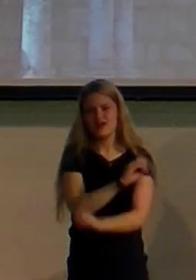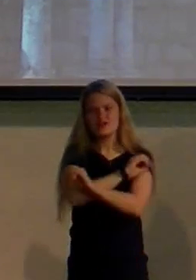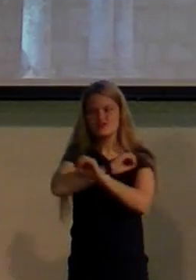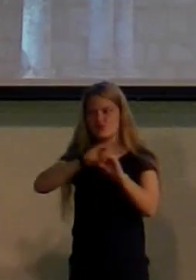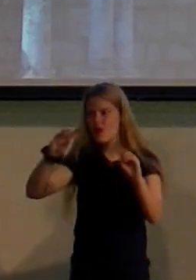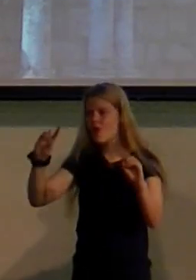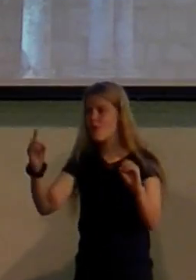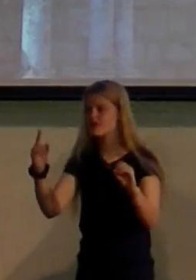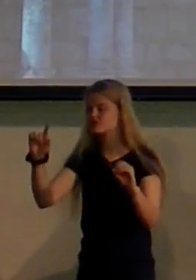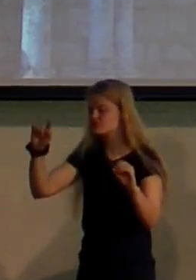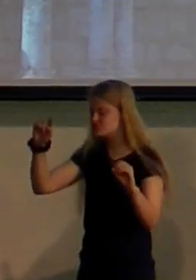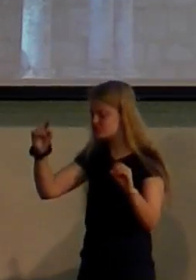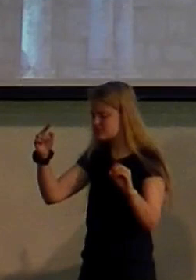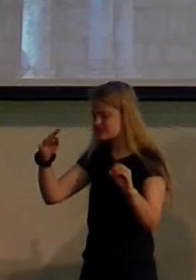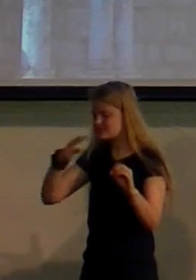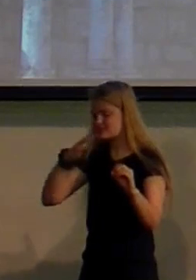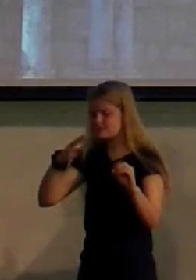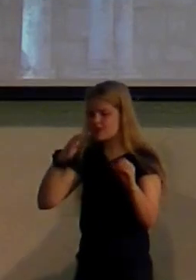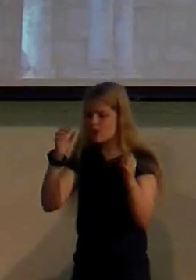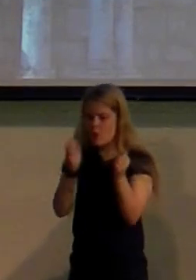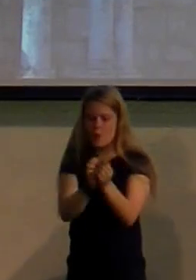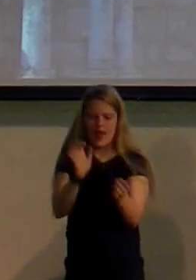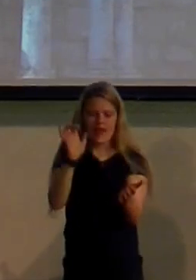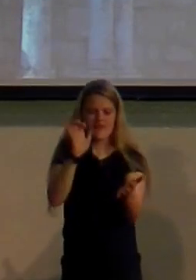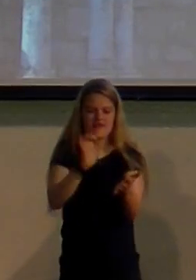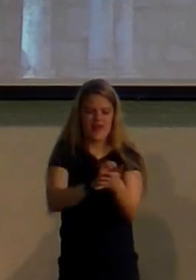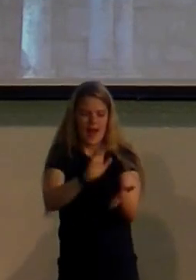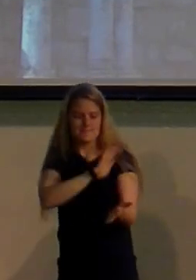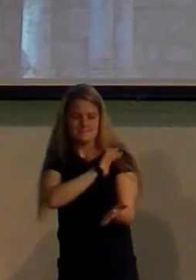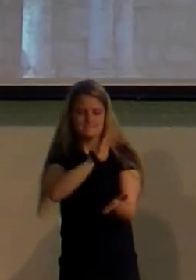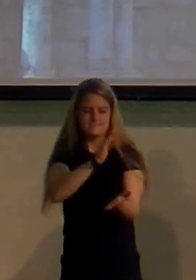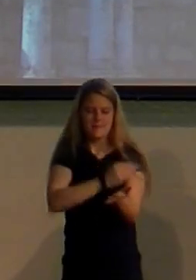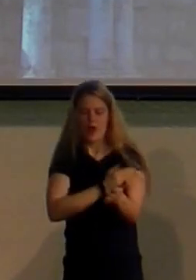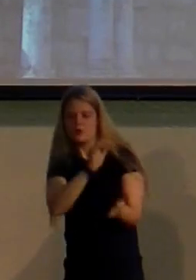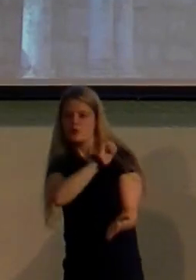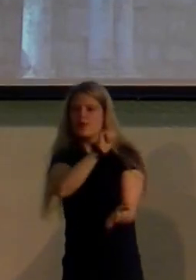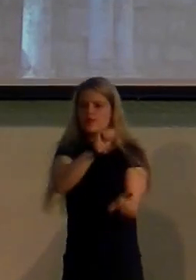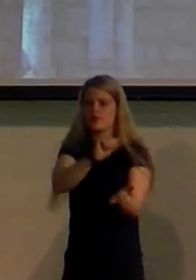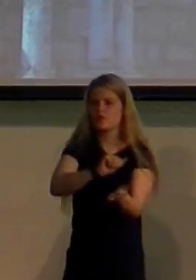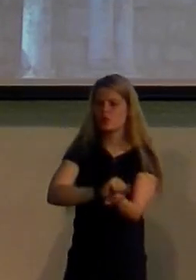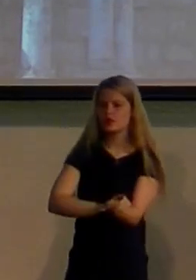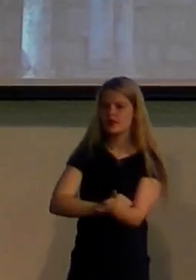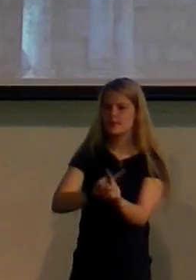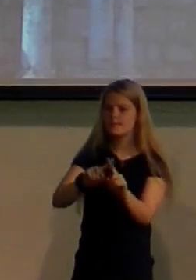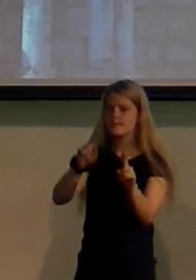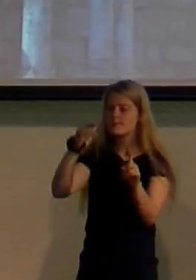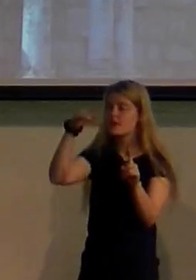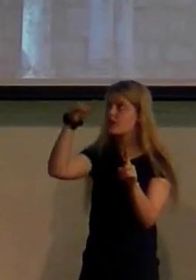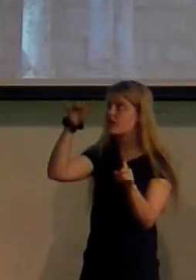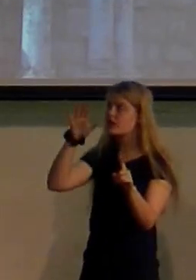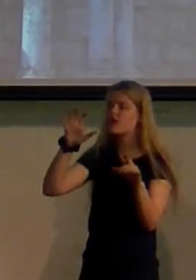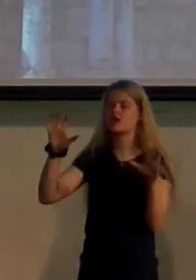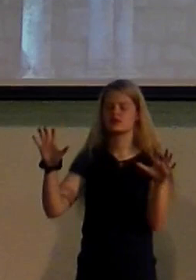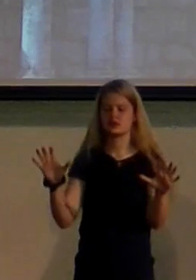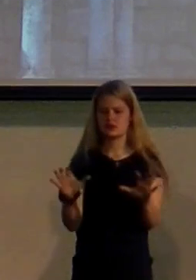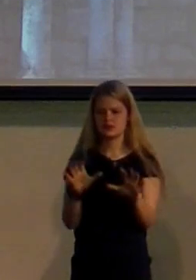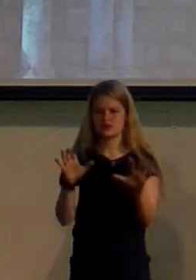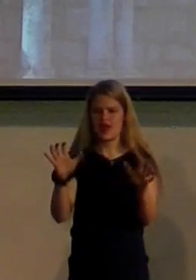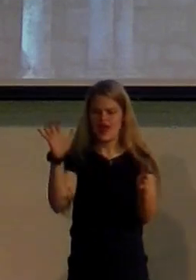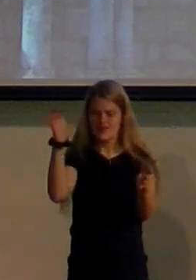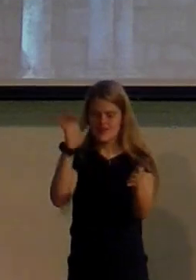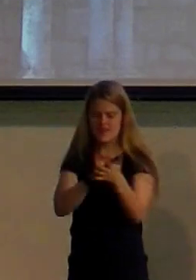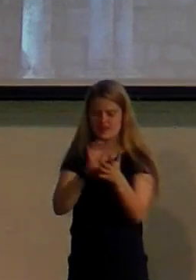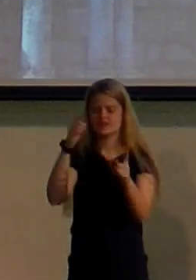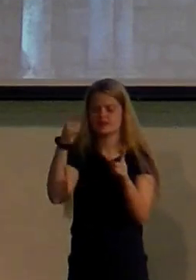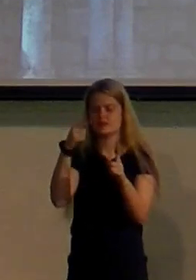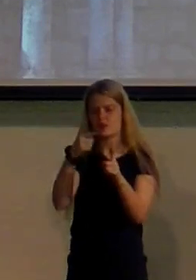Nobody just speaks with that kind of power, with that kind of authority. But God does. That's the point